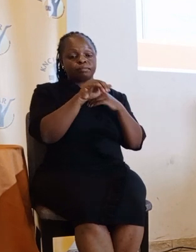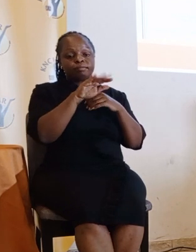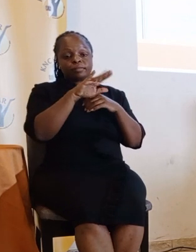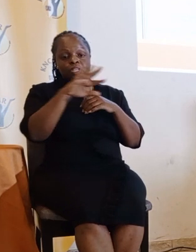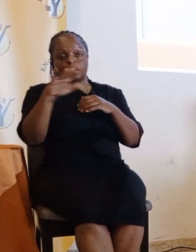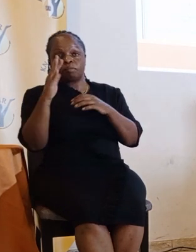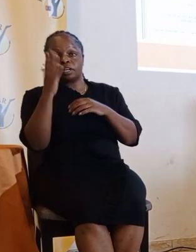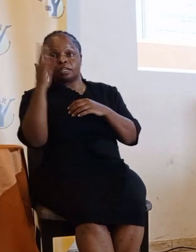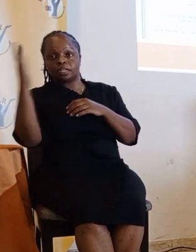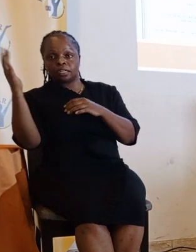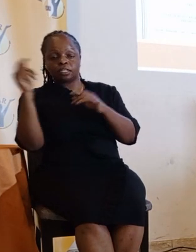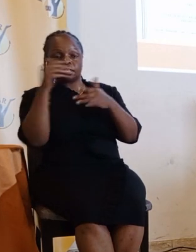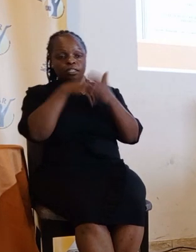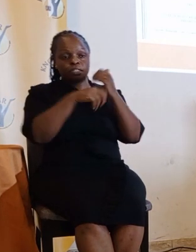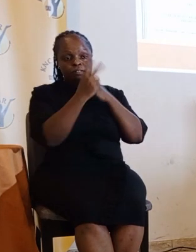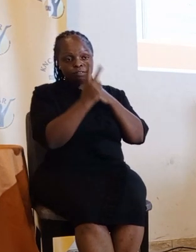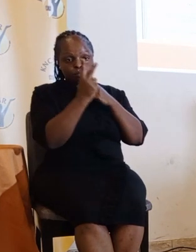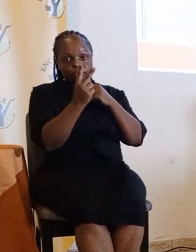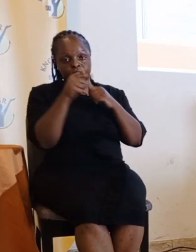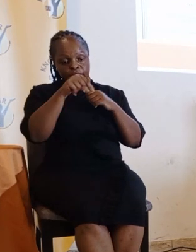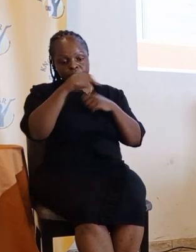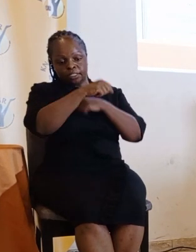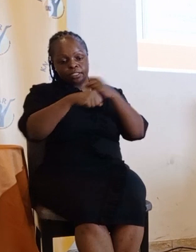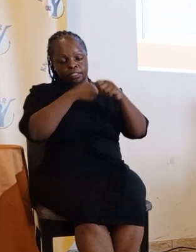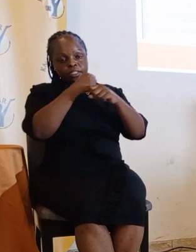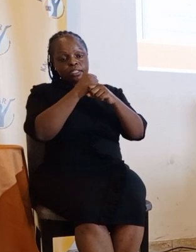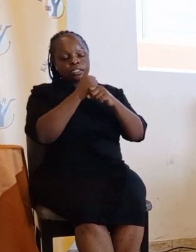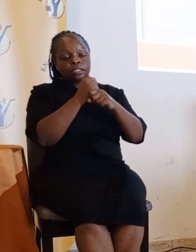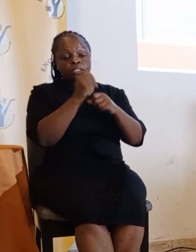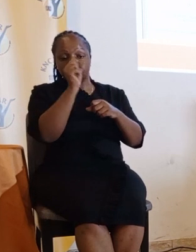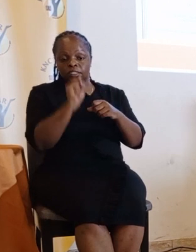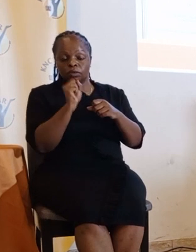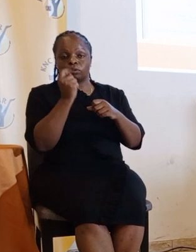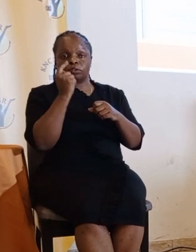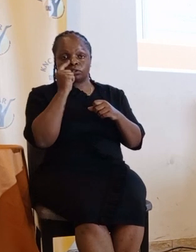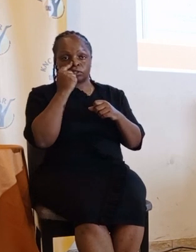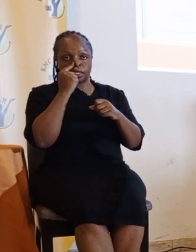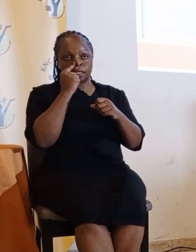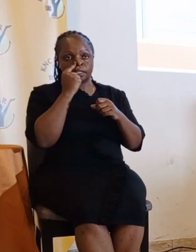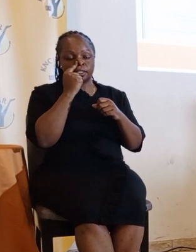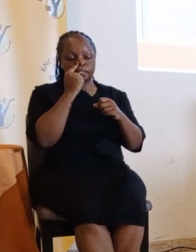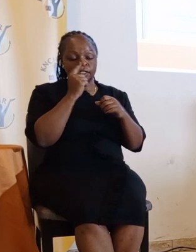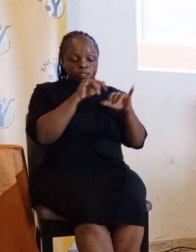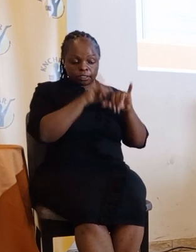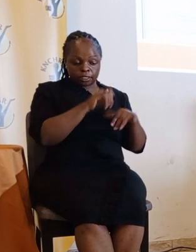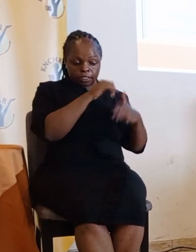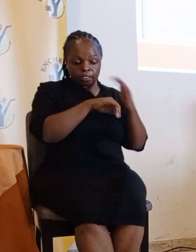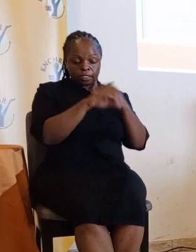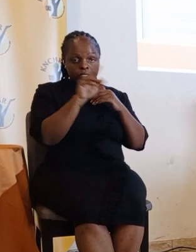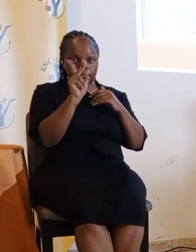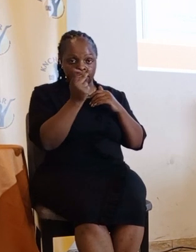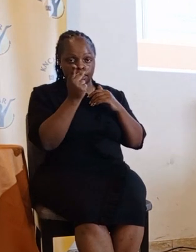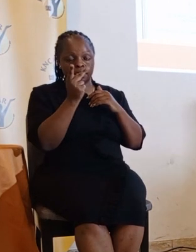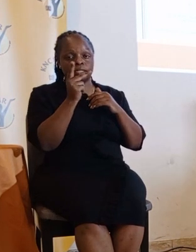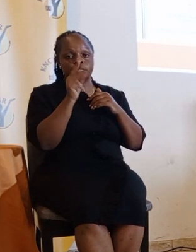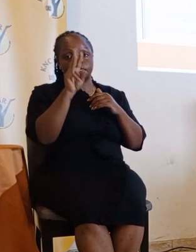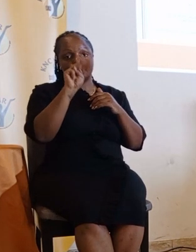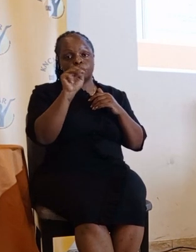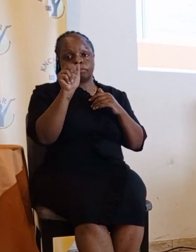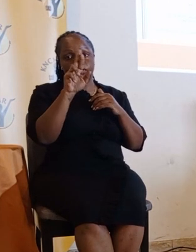Aberdares. In February of this year, a South Sudanese refugee residing in Kenya, Maurice Mabior